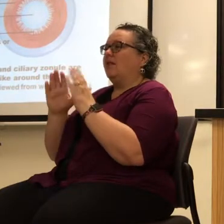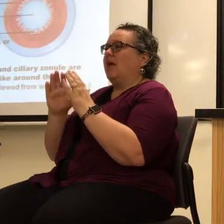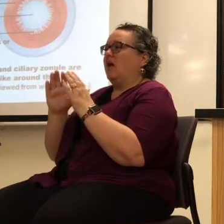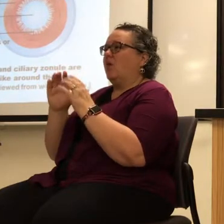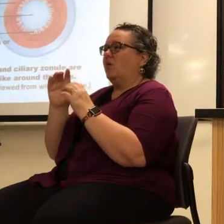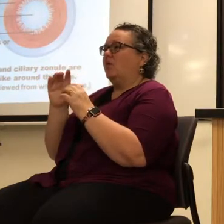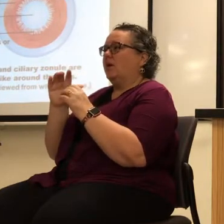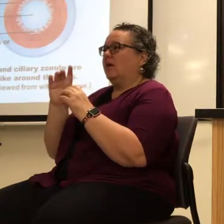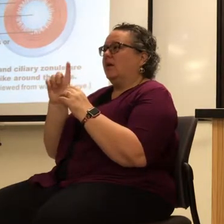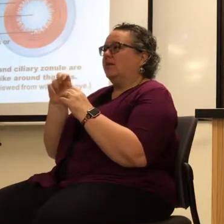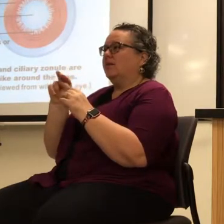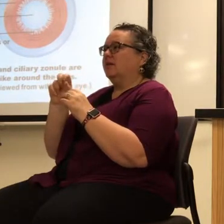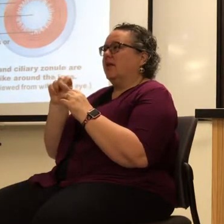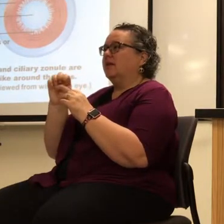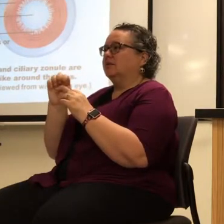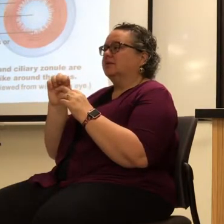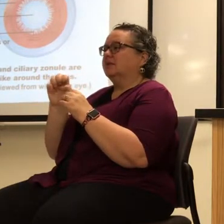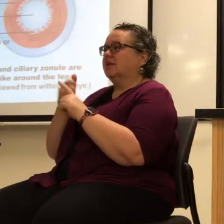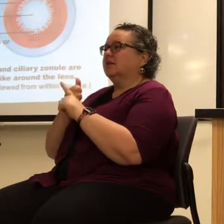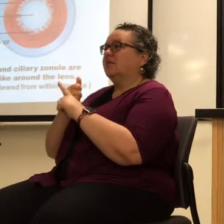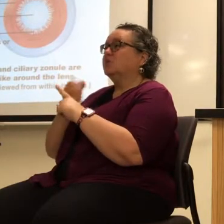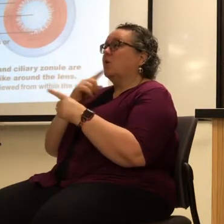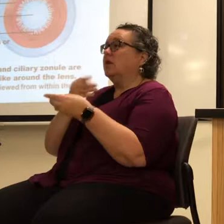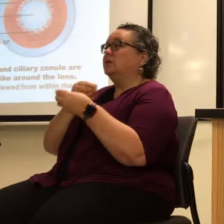So when the smooth muscle contracts,